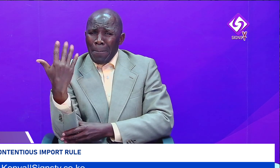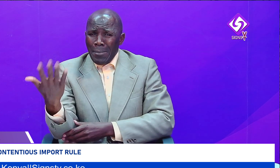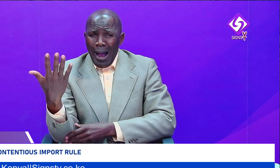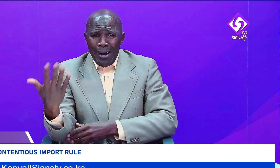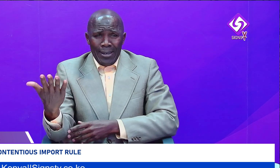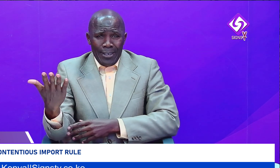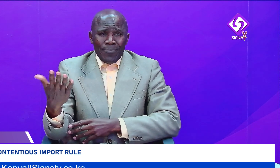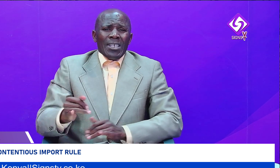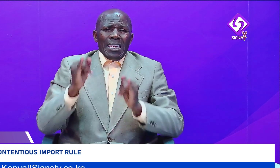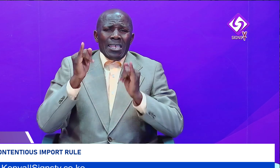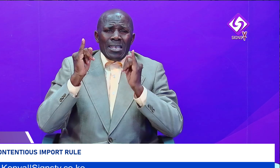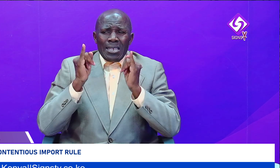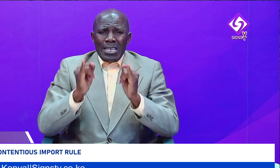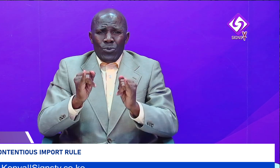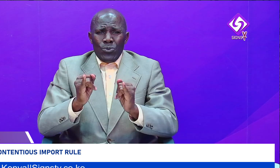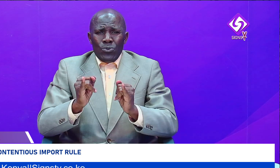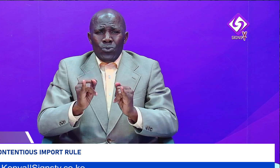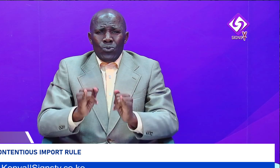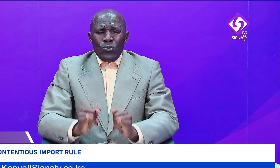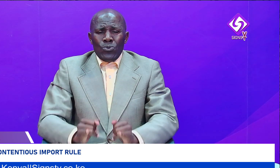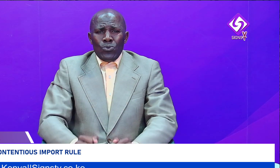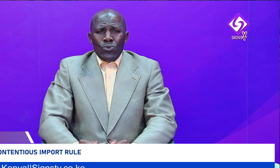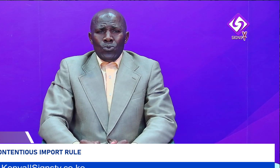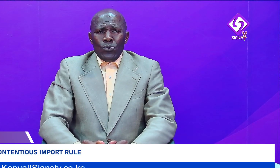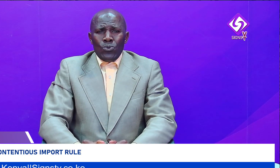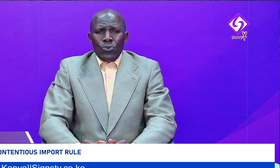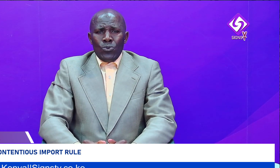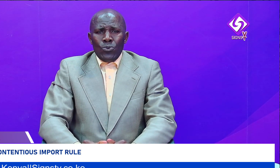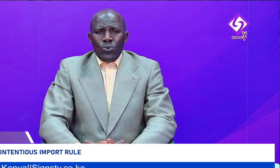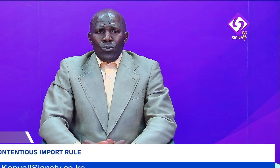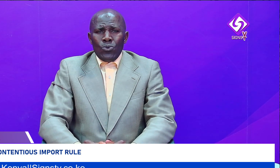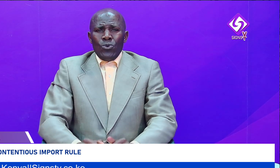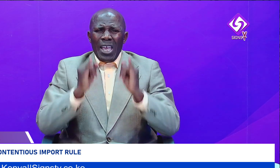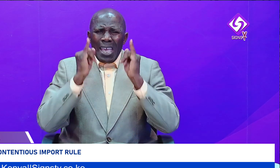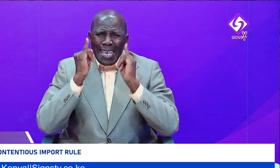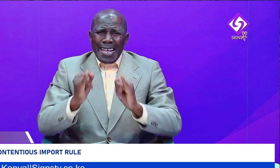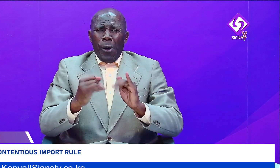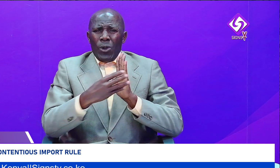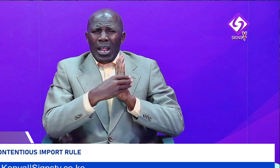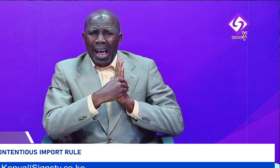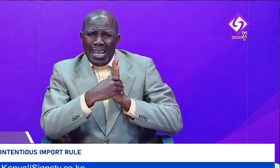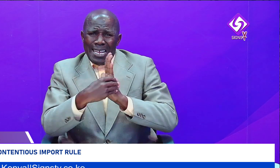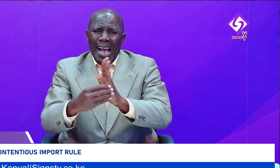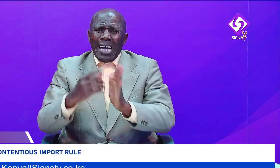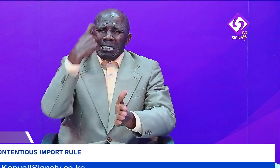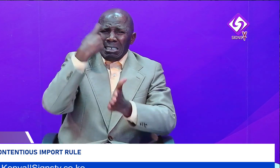imports, allowing free to sure category of goods and allowing choice documentation.